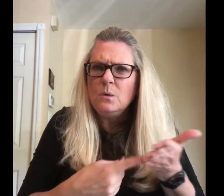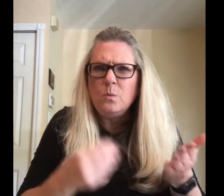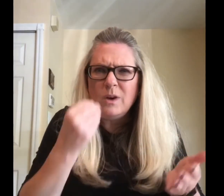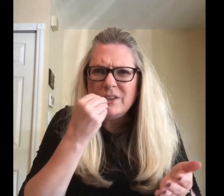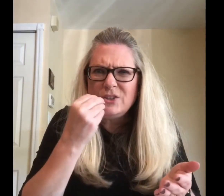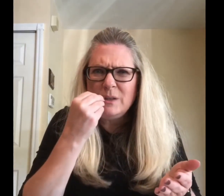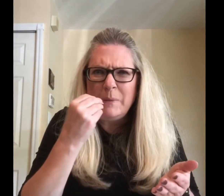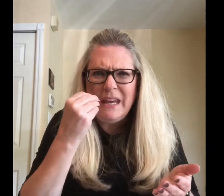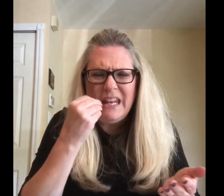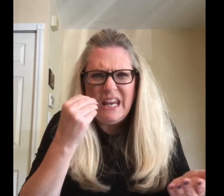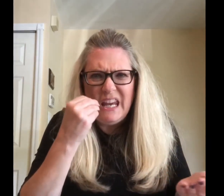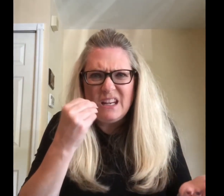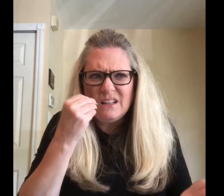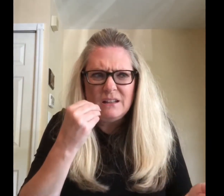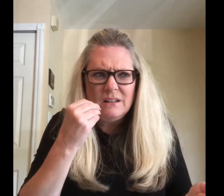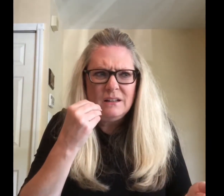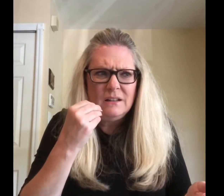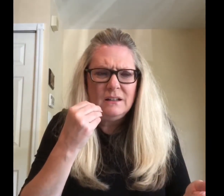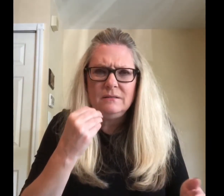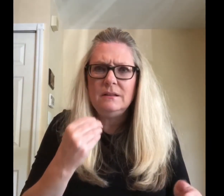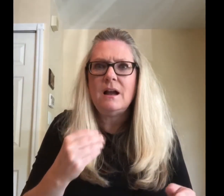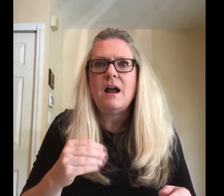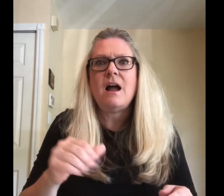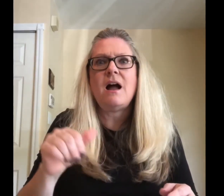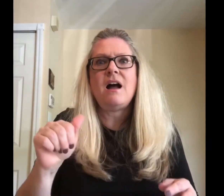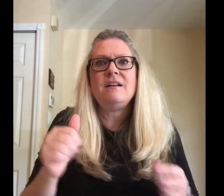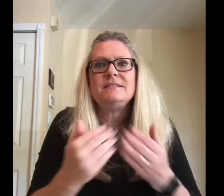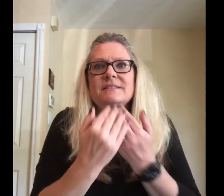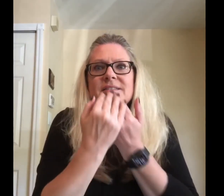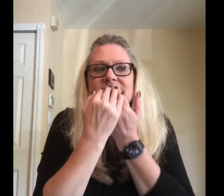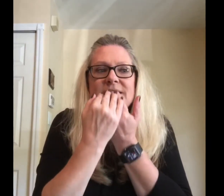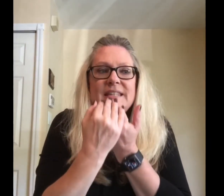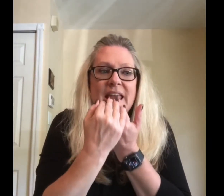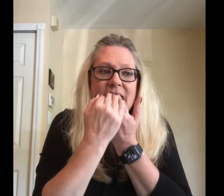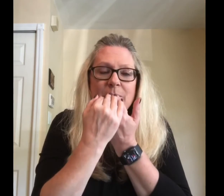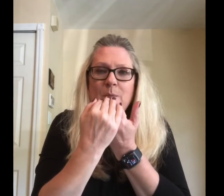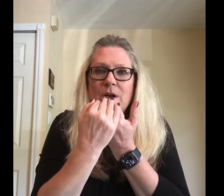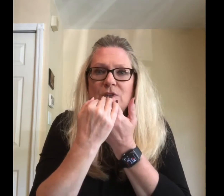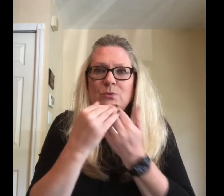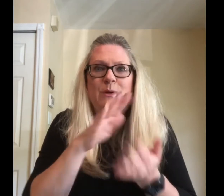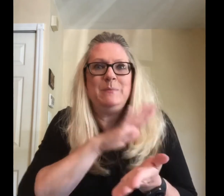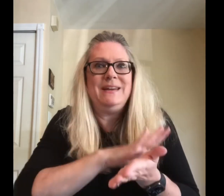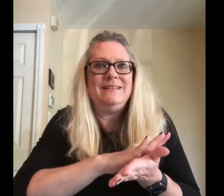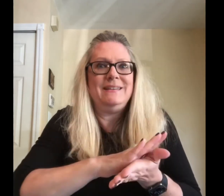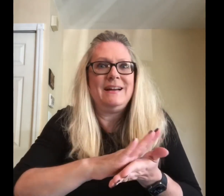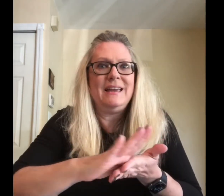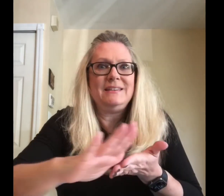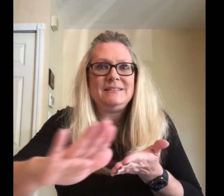What should Pete eat? A sandwich would be nice.